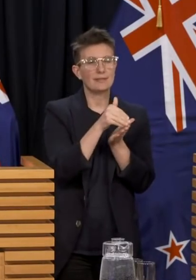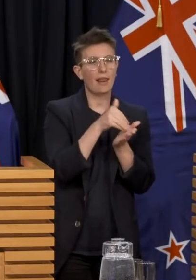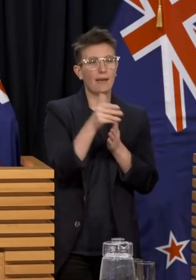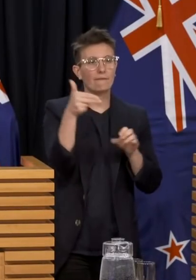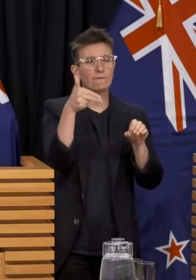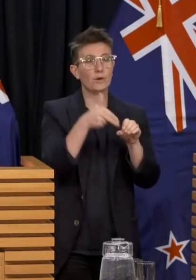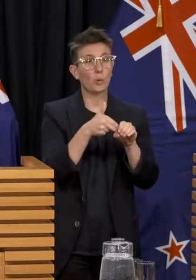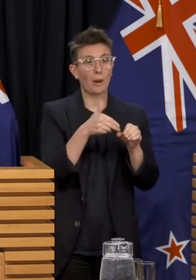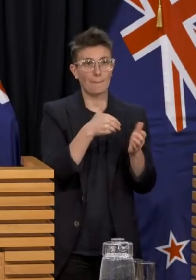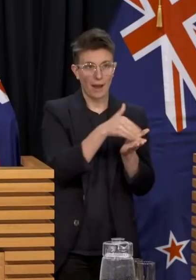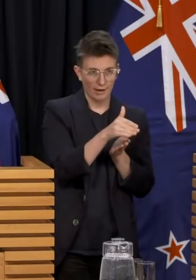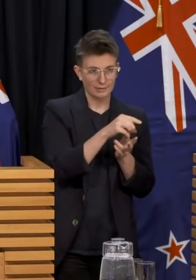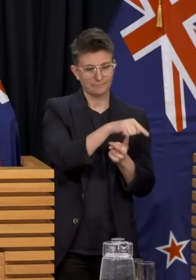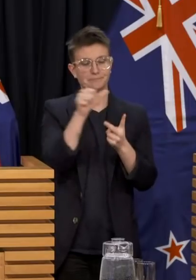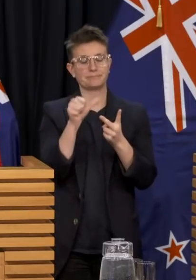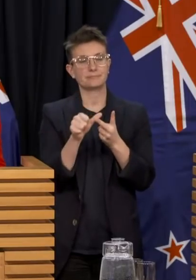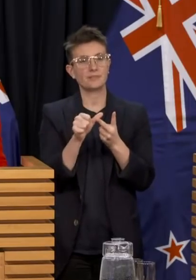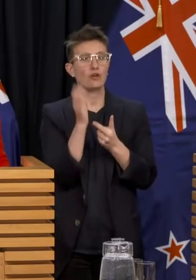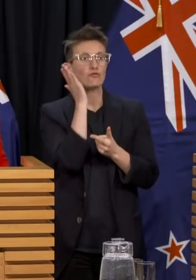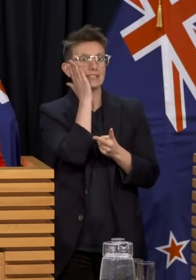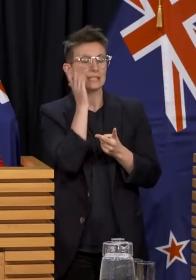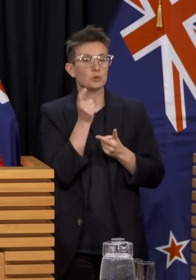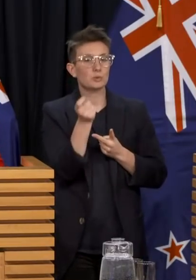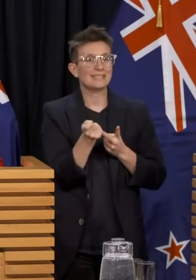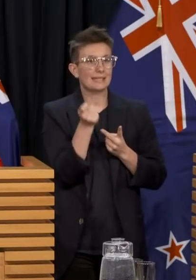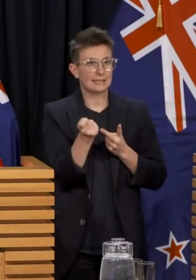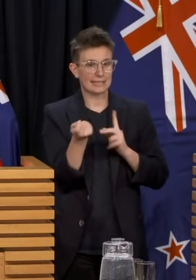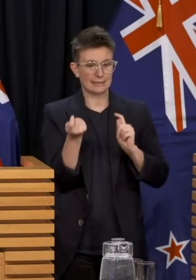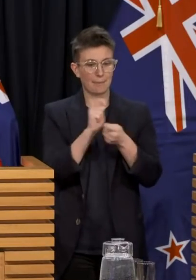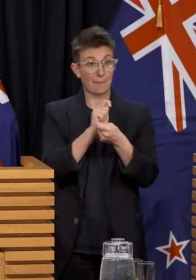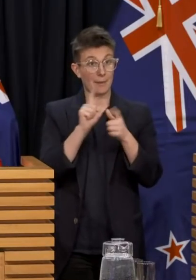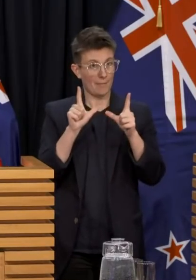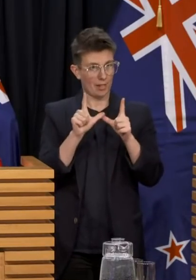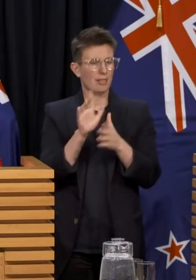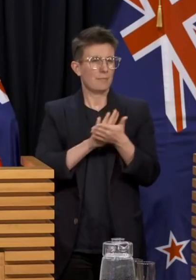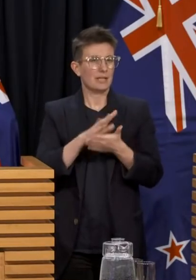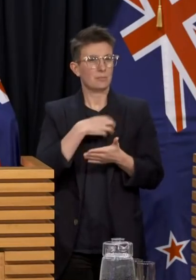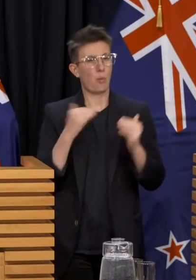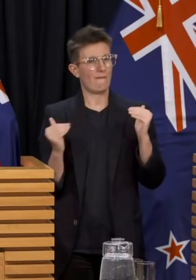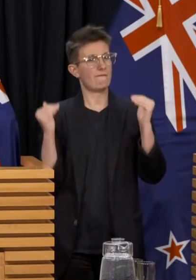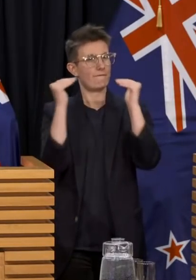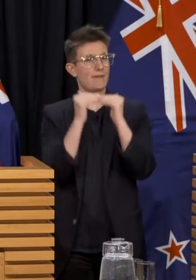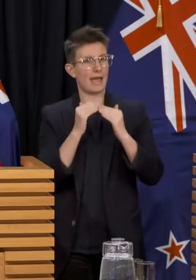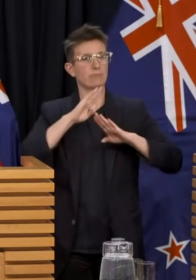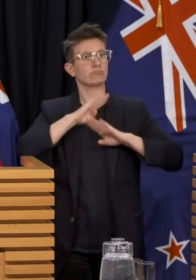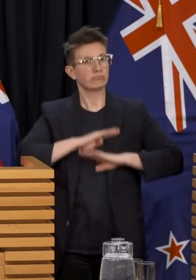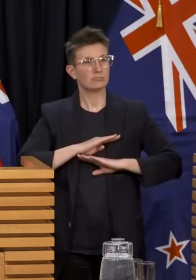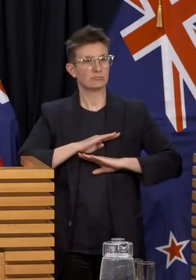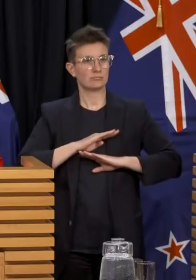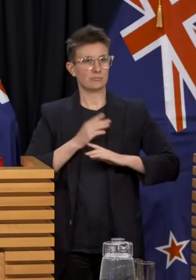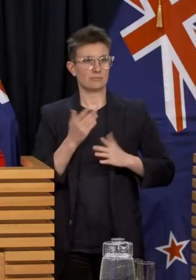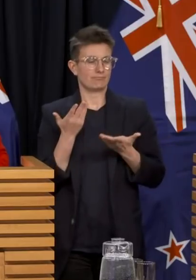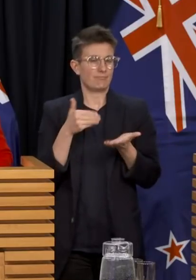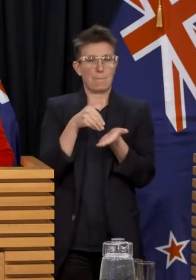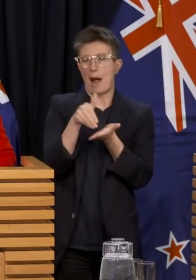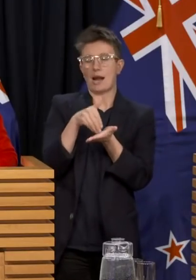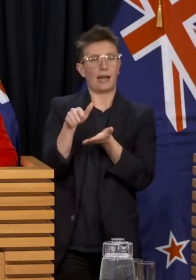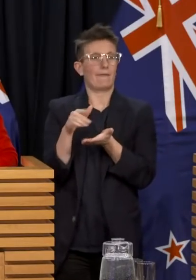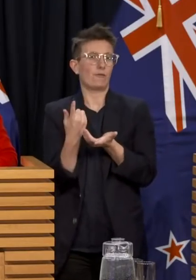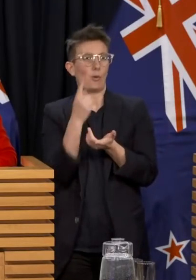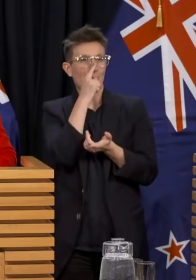the Residential Tenancies Amendment Bill, which will bring a fairer and more secure rental market for renters and landlords, as well